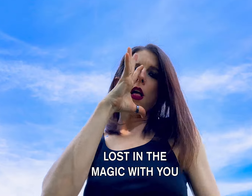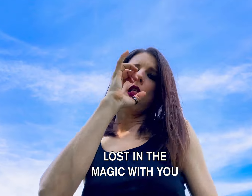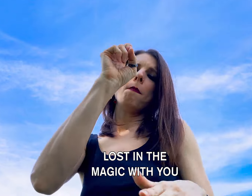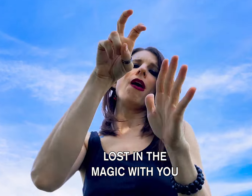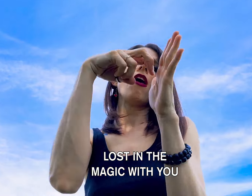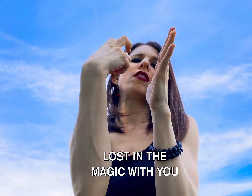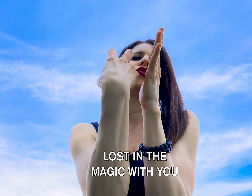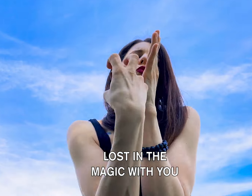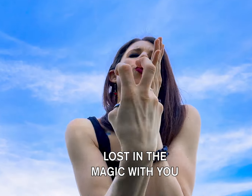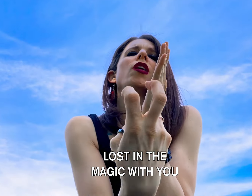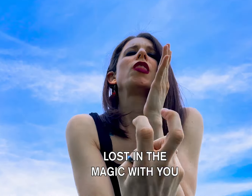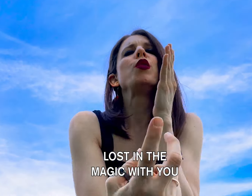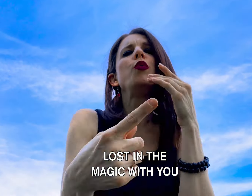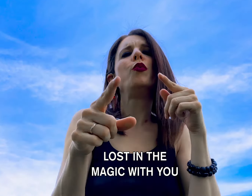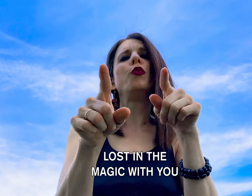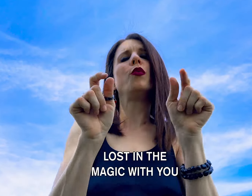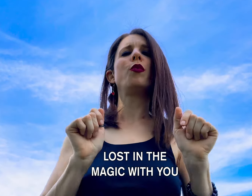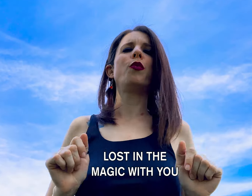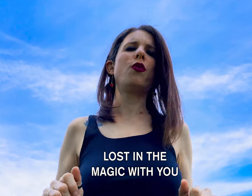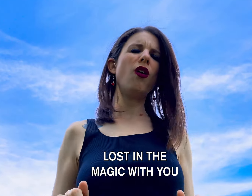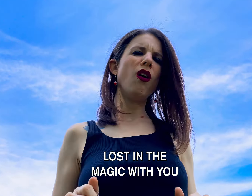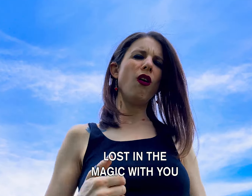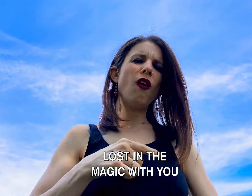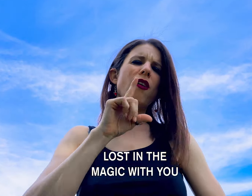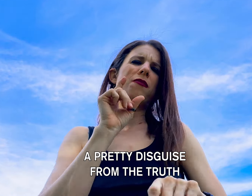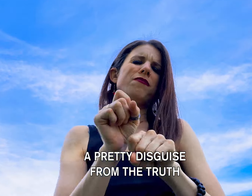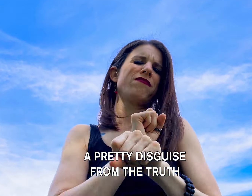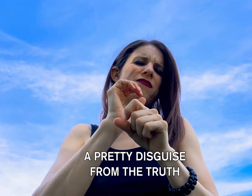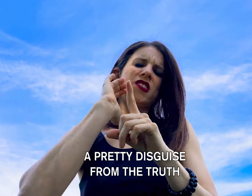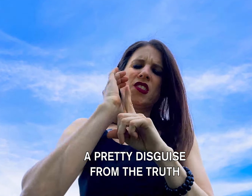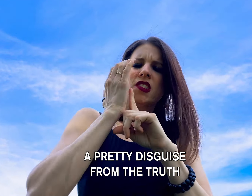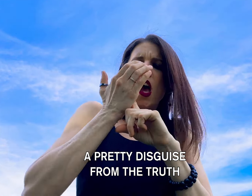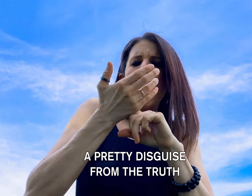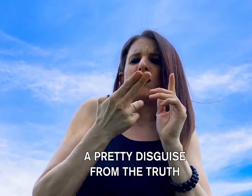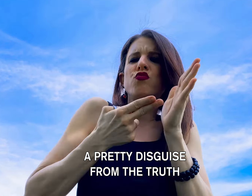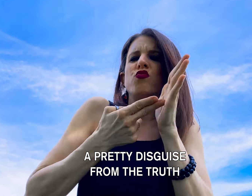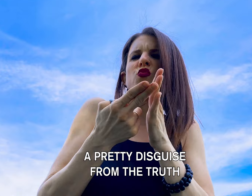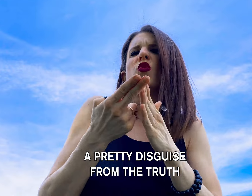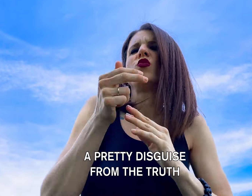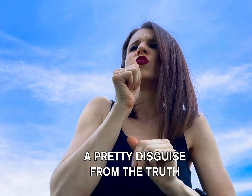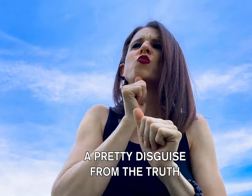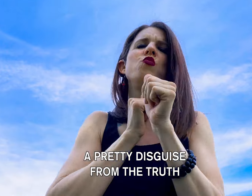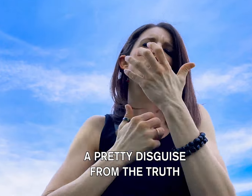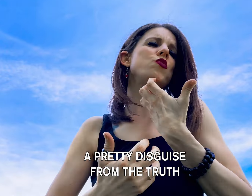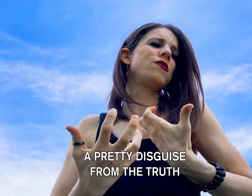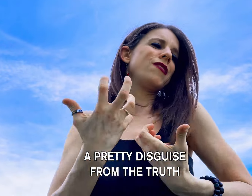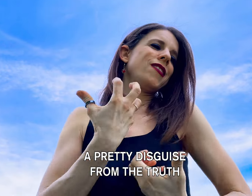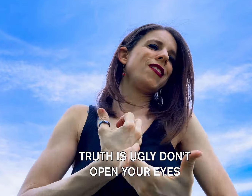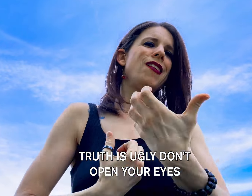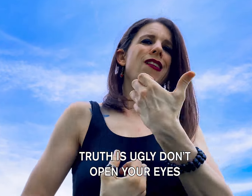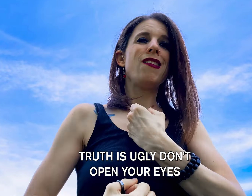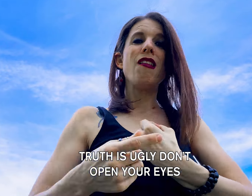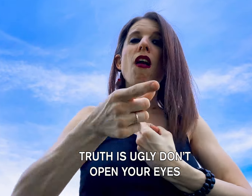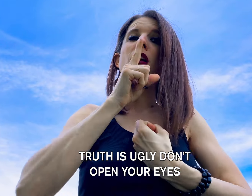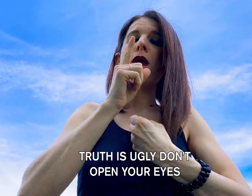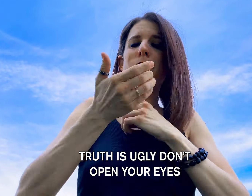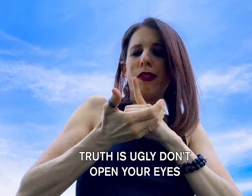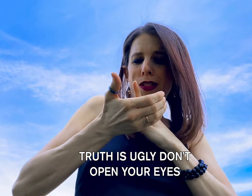lost in the magic with you. A pretty disguise from the truth. Truth is ugly,